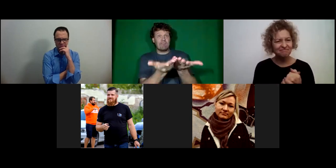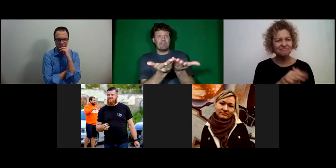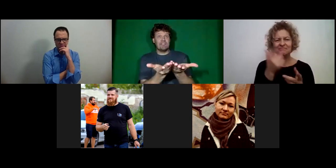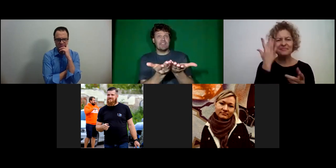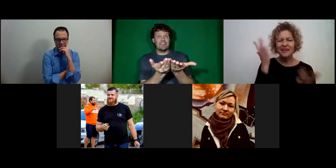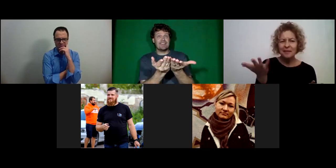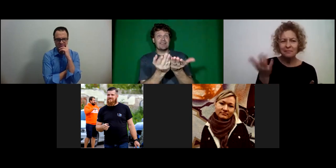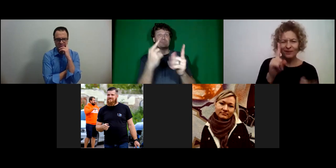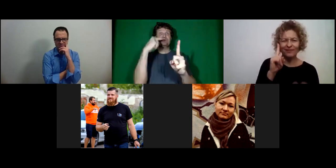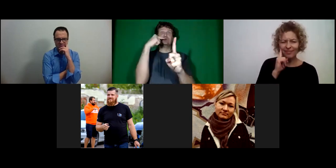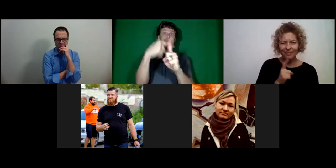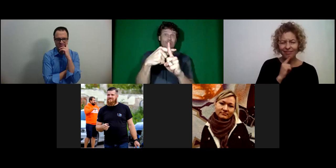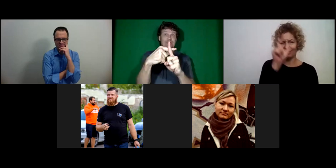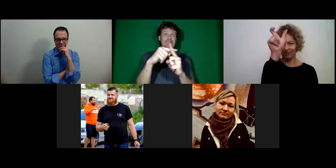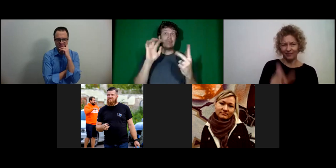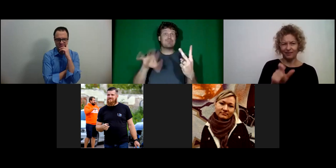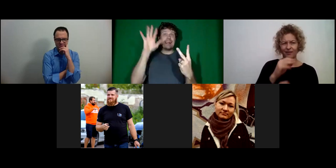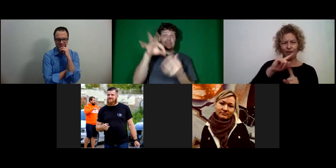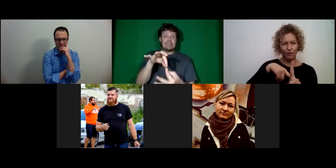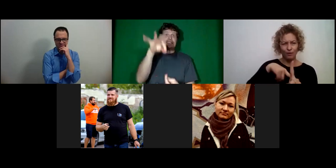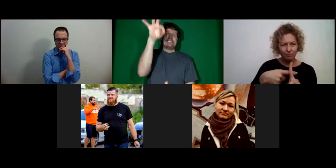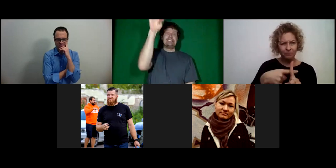and so he wanted to thank me.